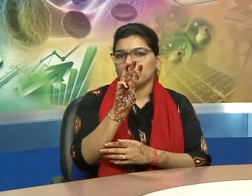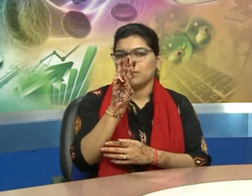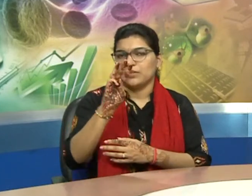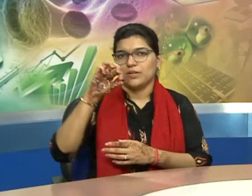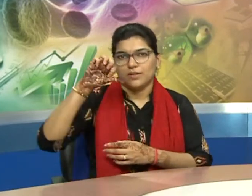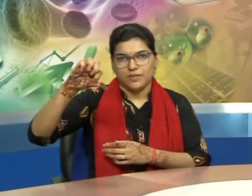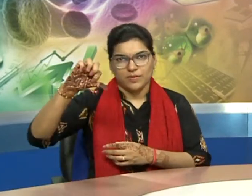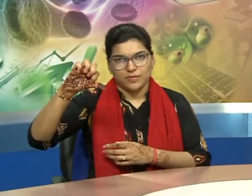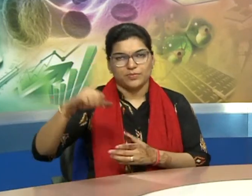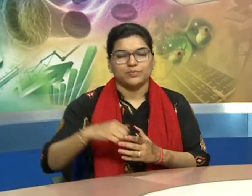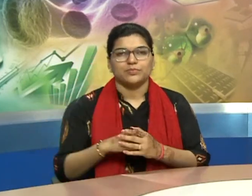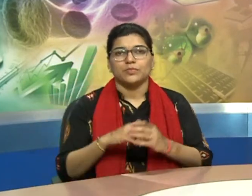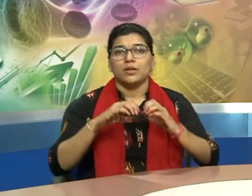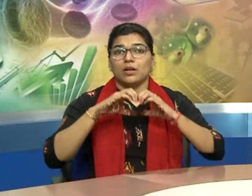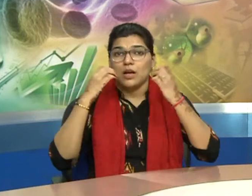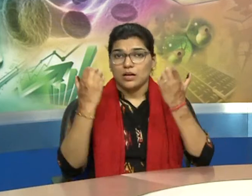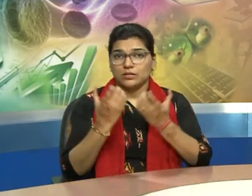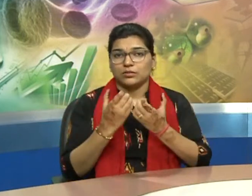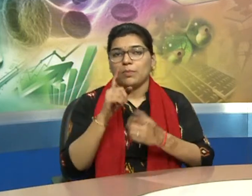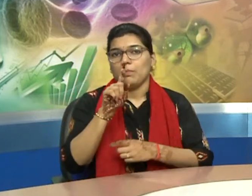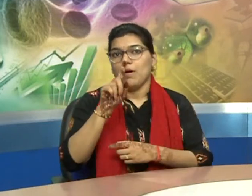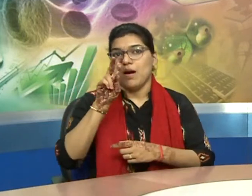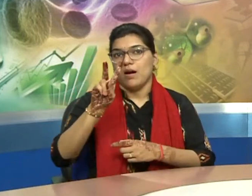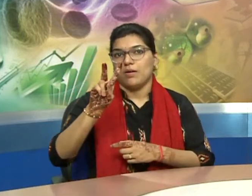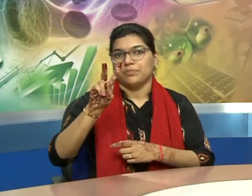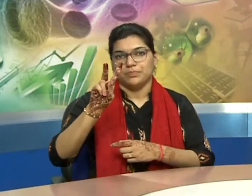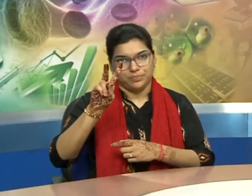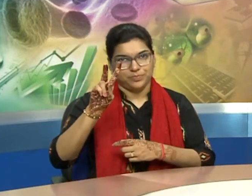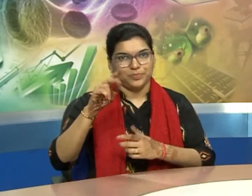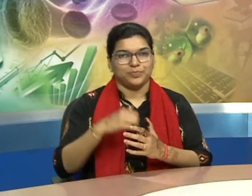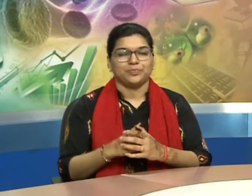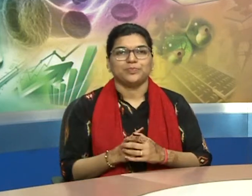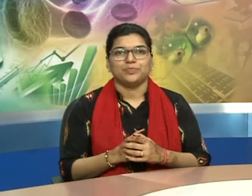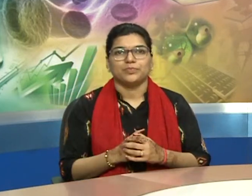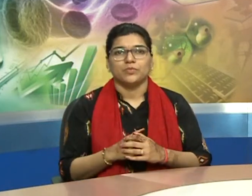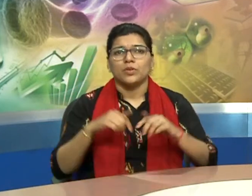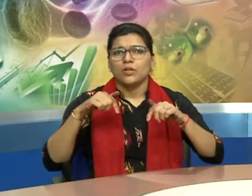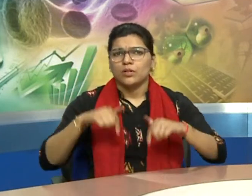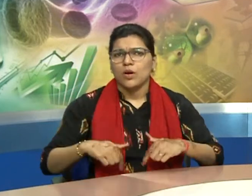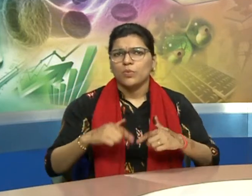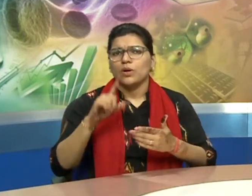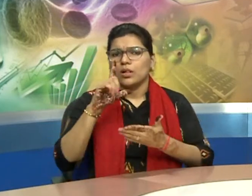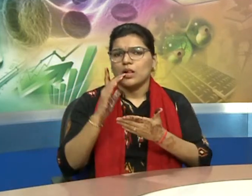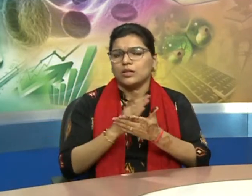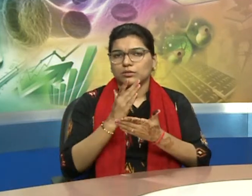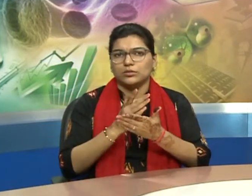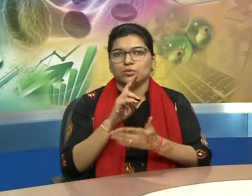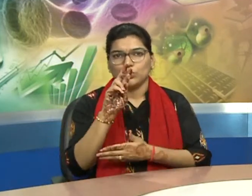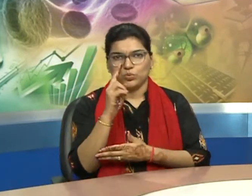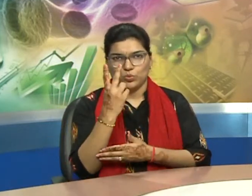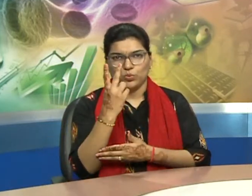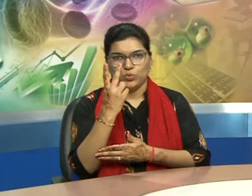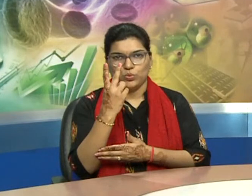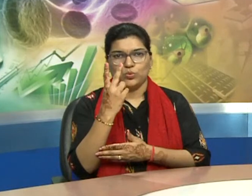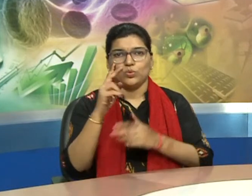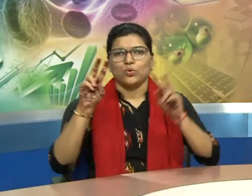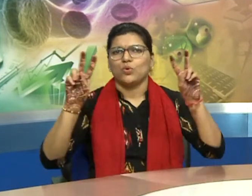Library and Information Science. Code number for this subject is 339. This is for